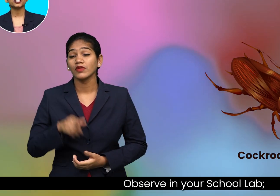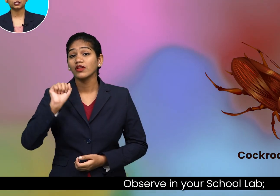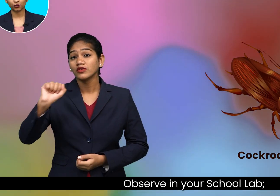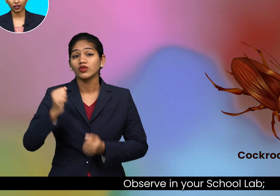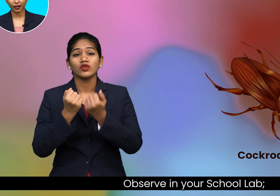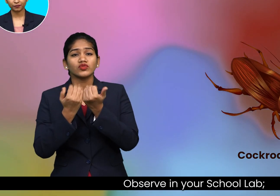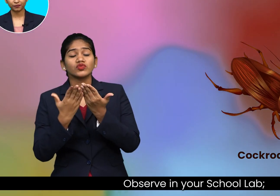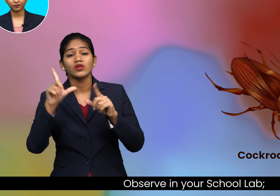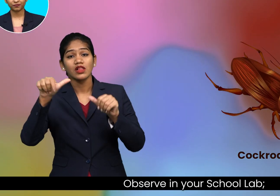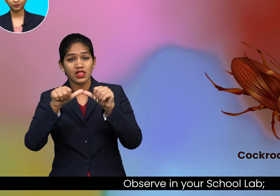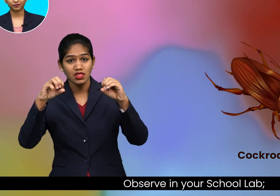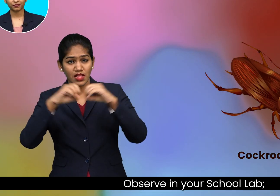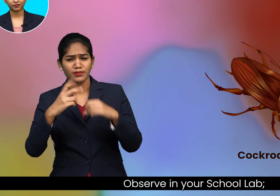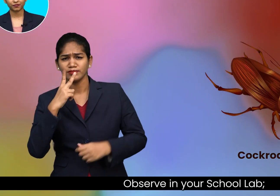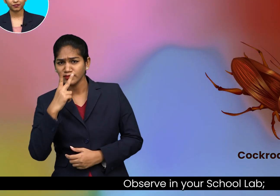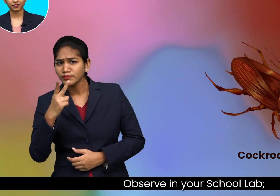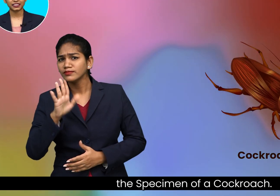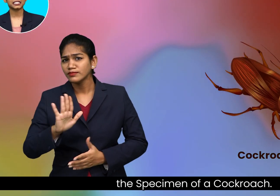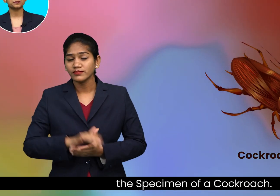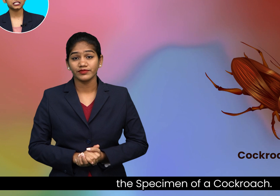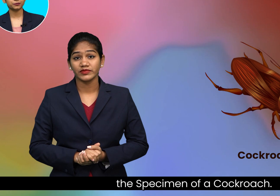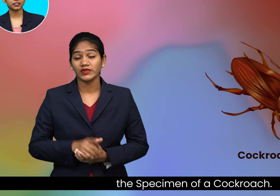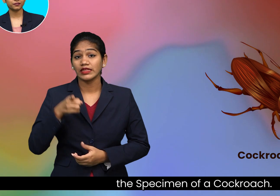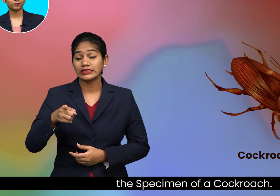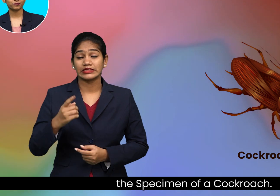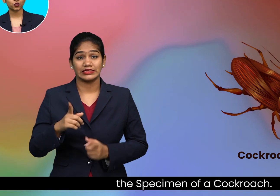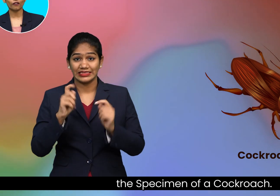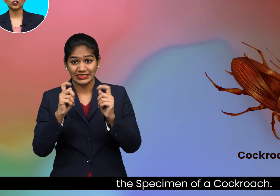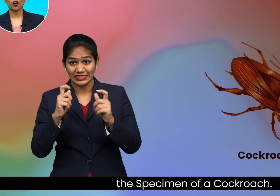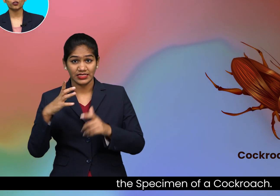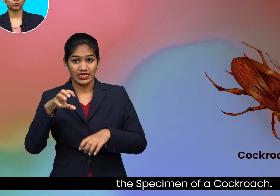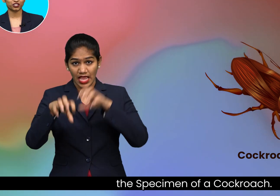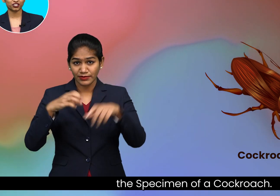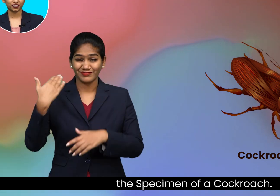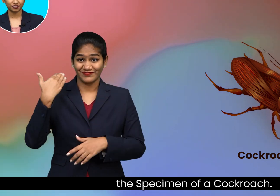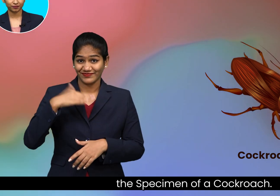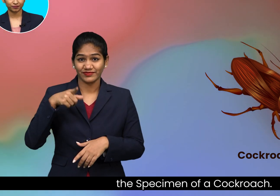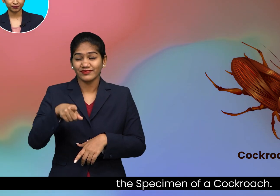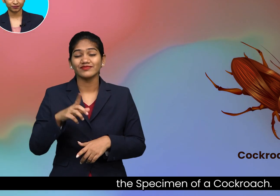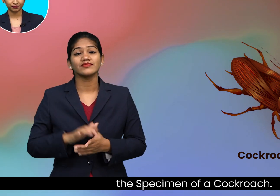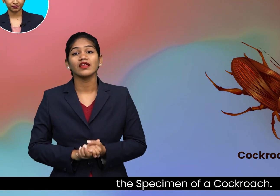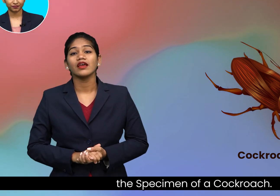Observe in your school lab the specimen of a cockroach.